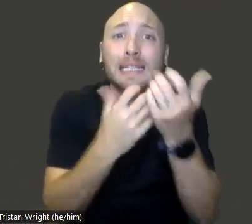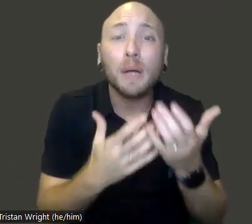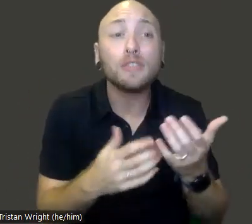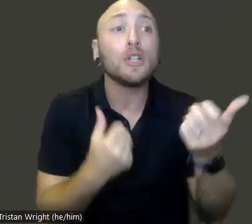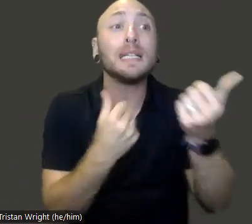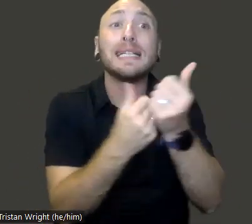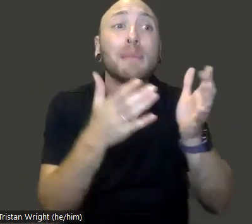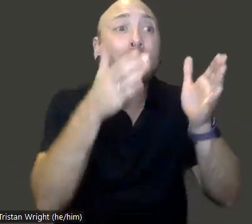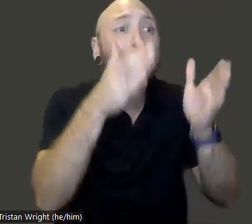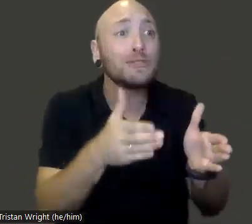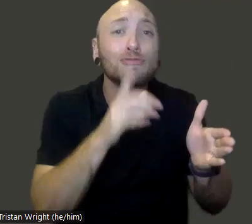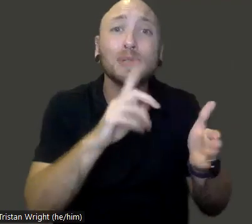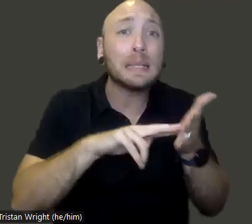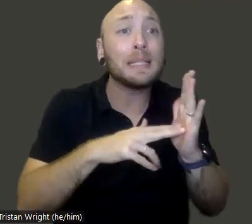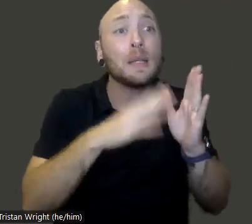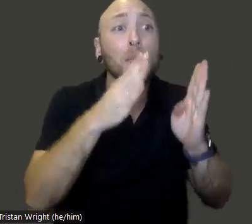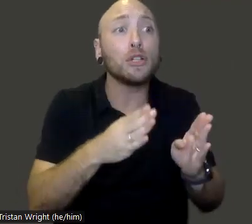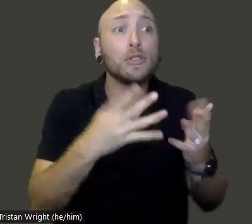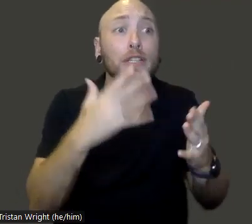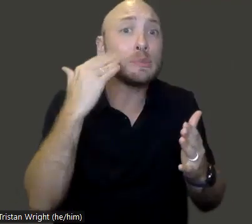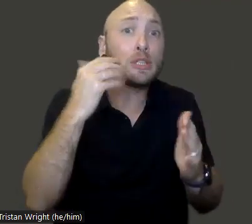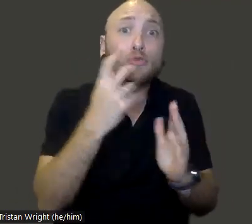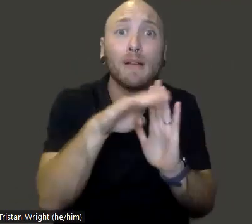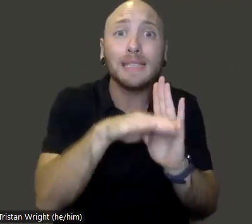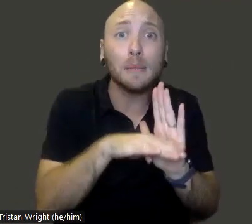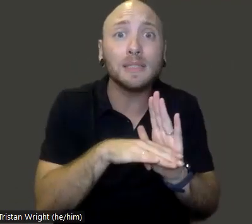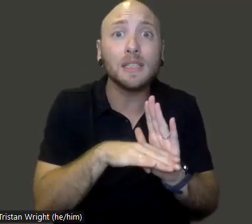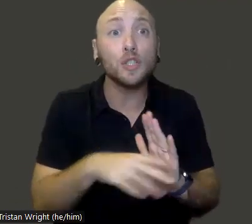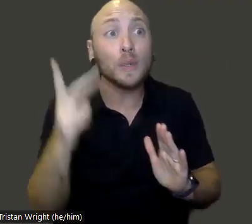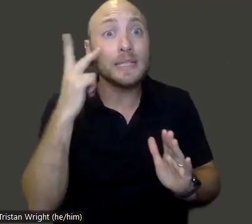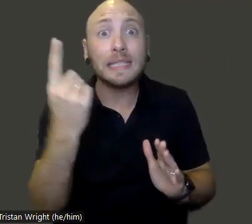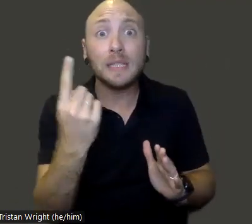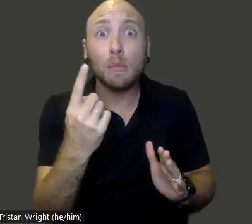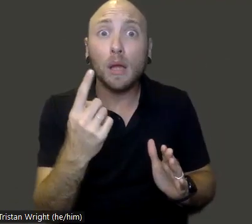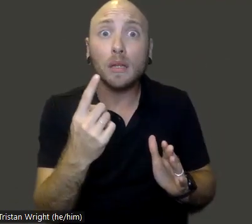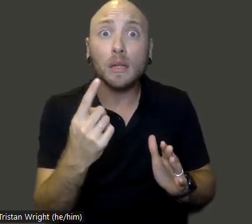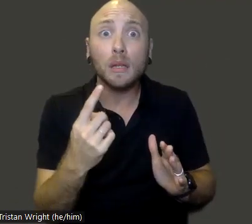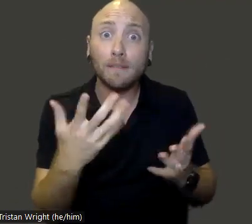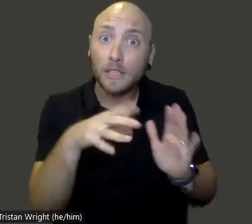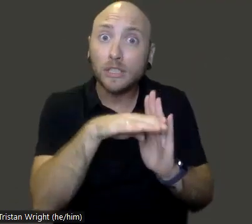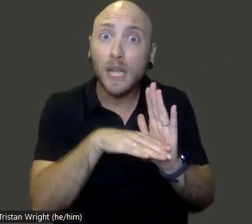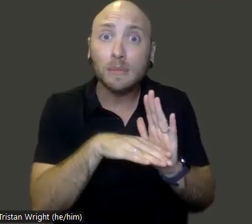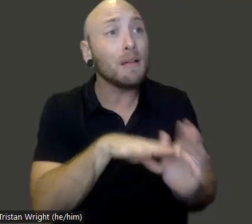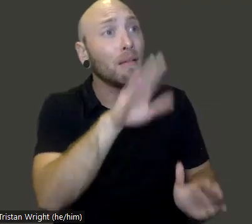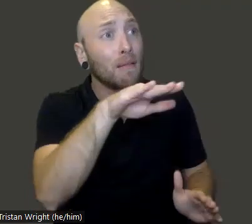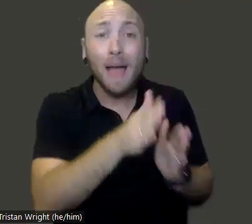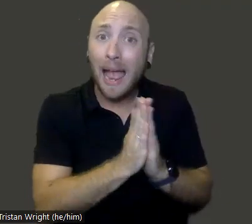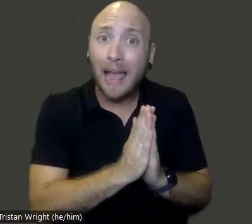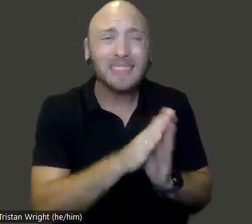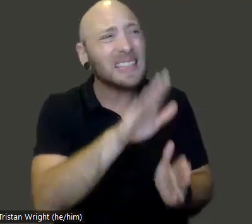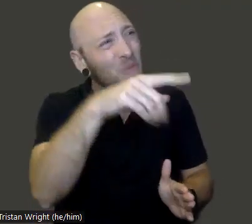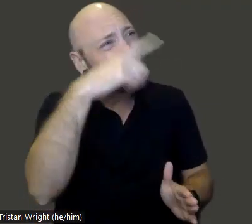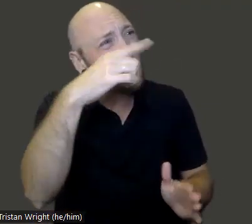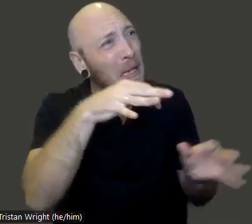before you, and ask them to show you how to do it. Because I didn't do that. And what happened was I was you